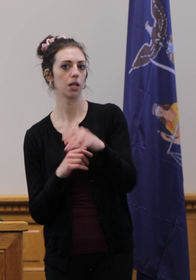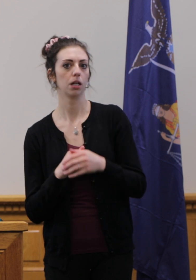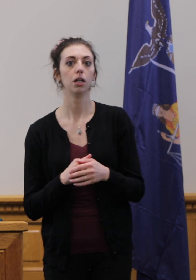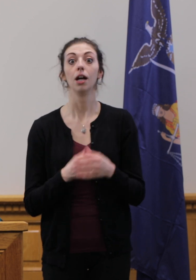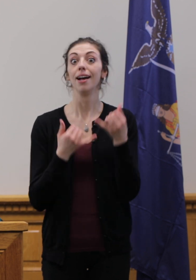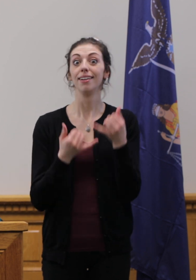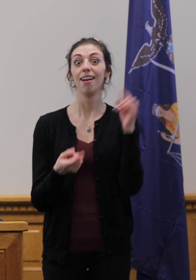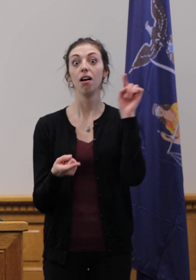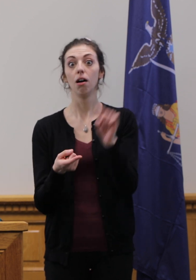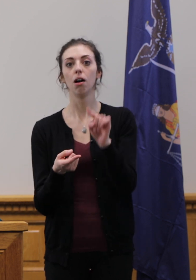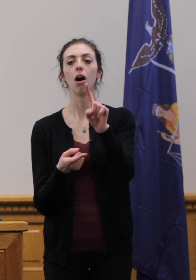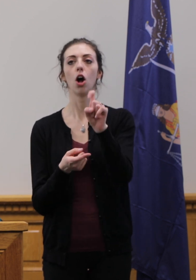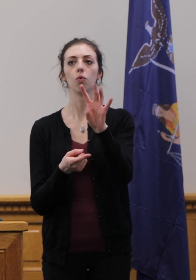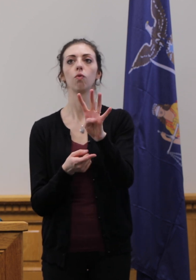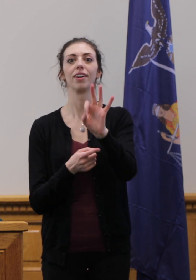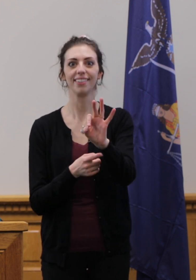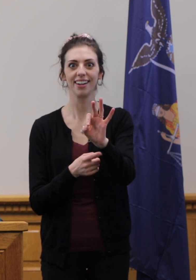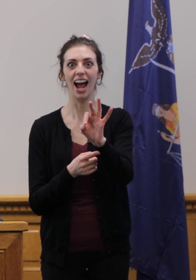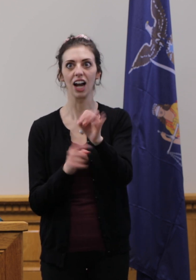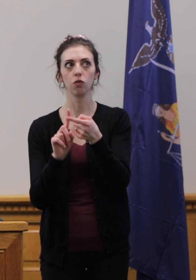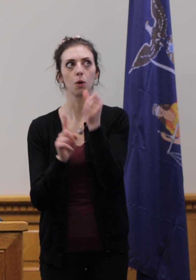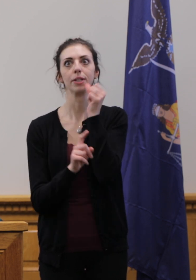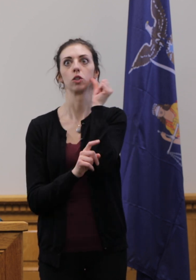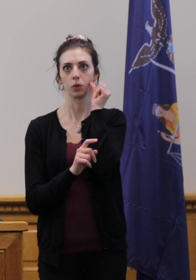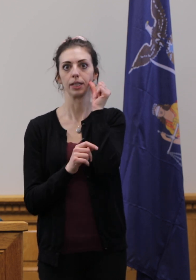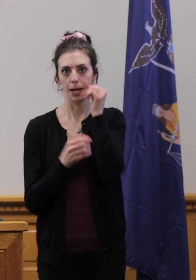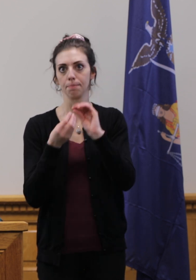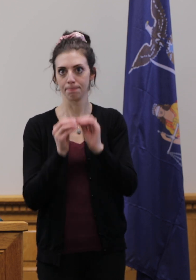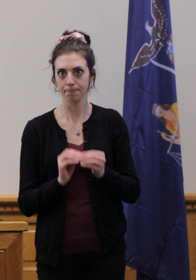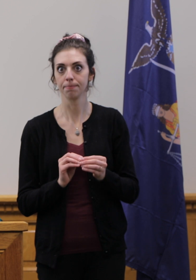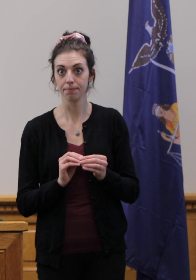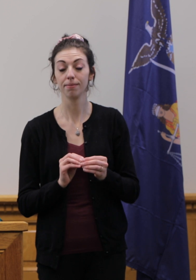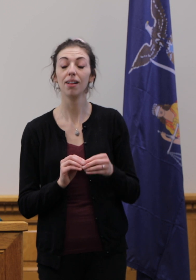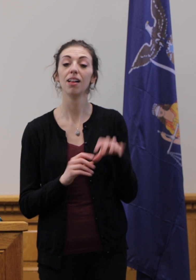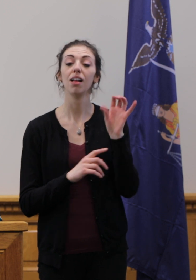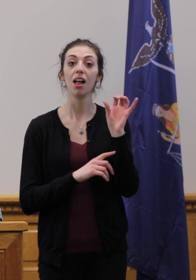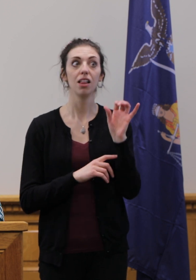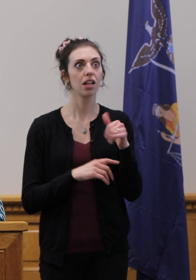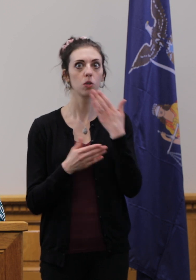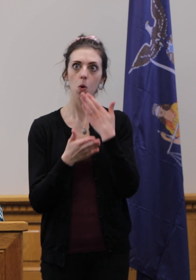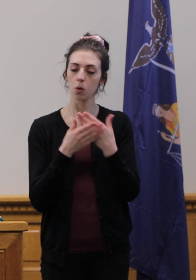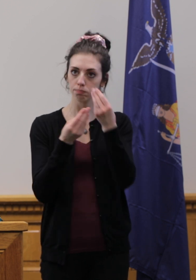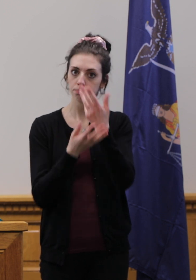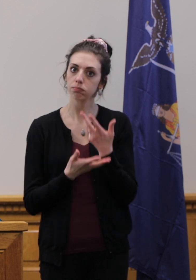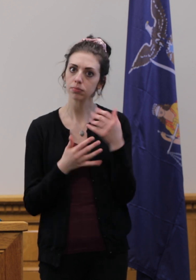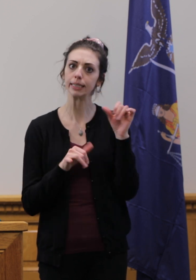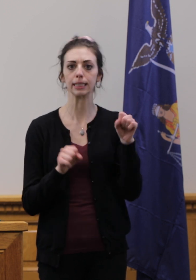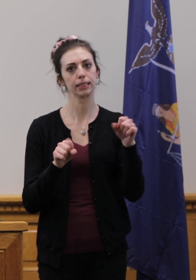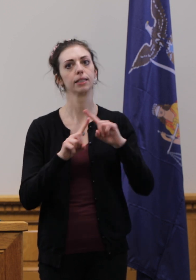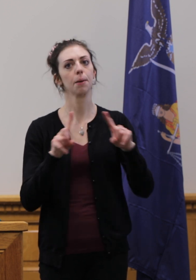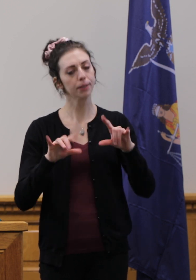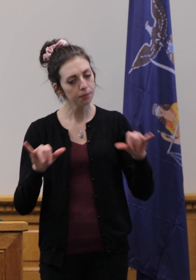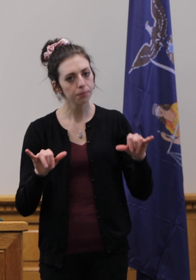and 149 as of yesterday. Again, this is welcome news, but all of us need